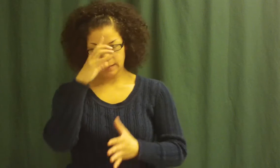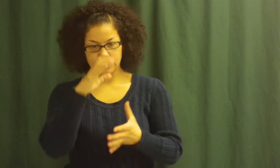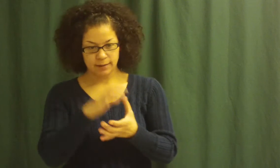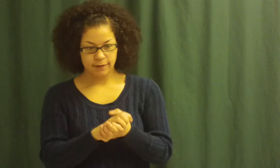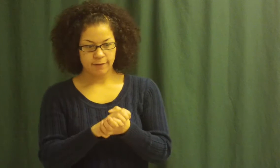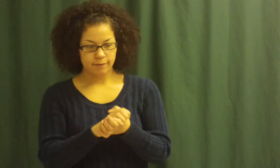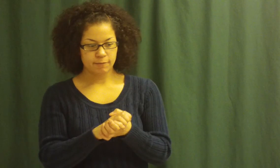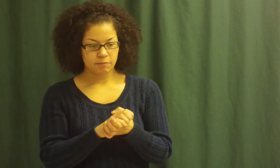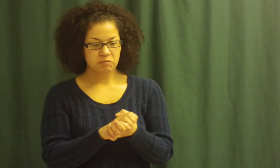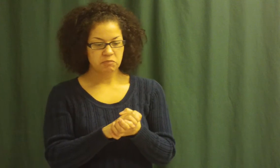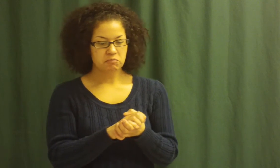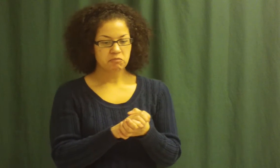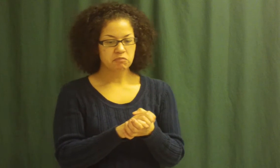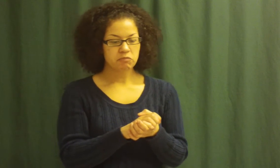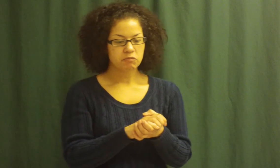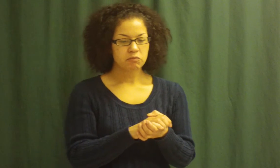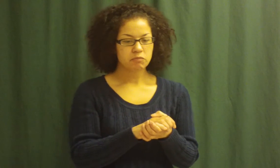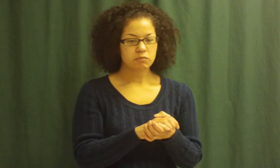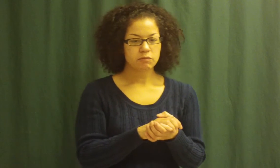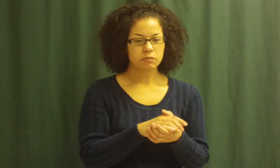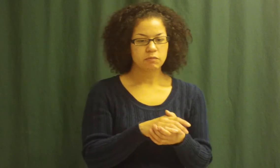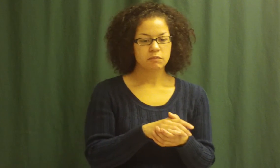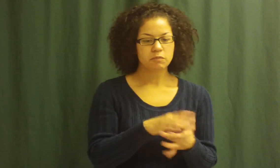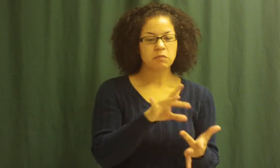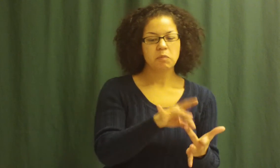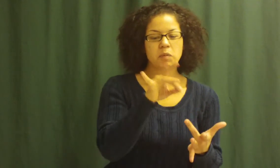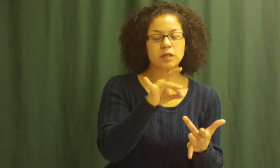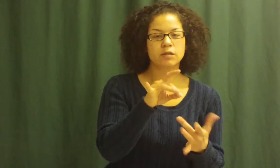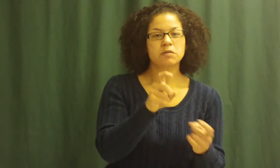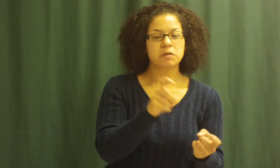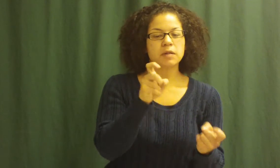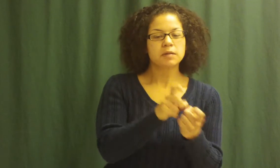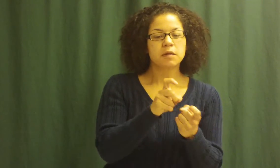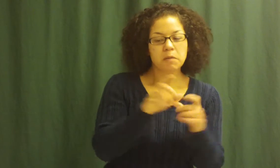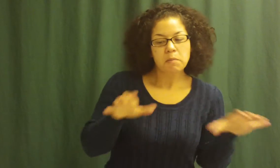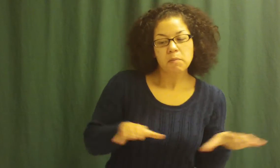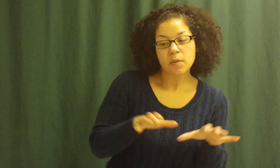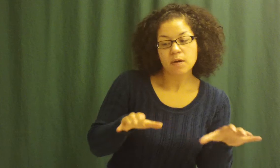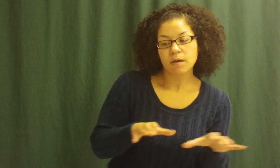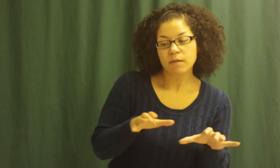that activate psychological predispositions